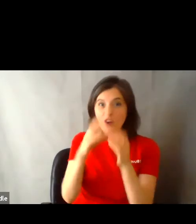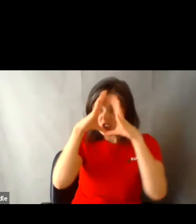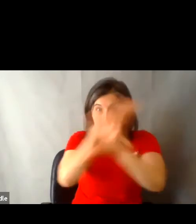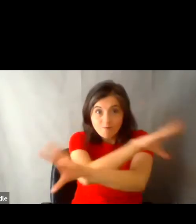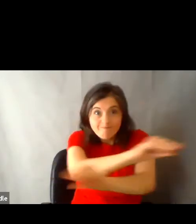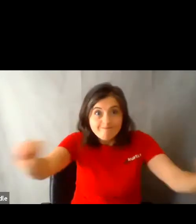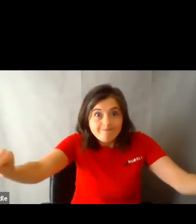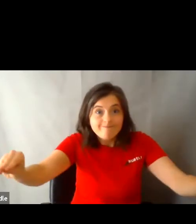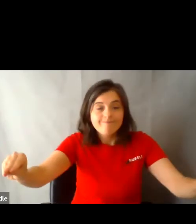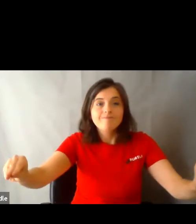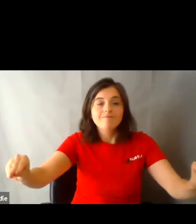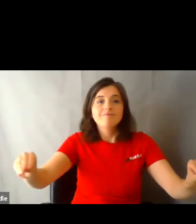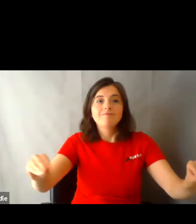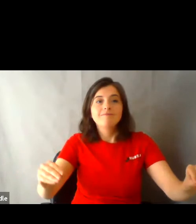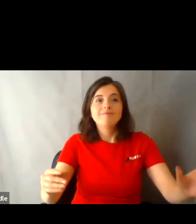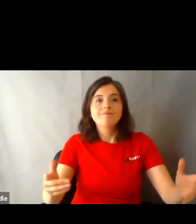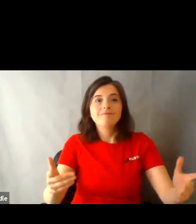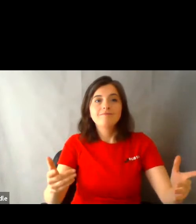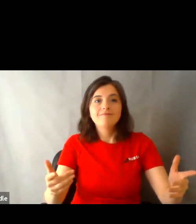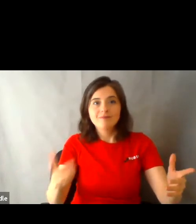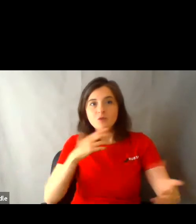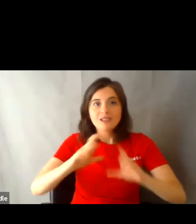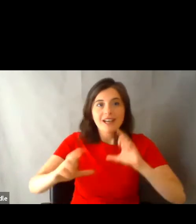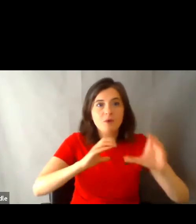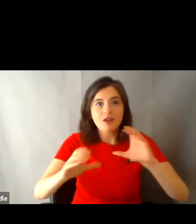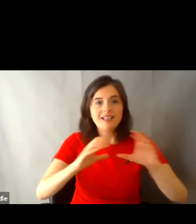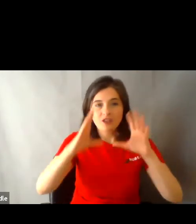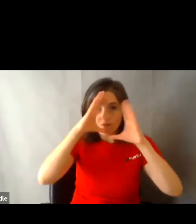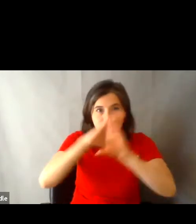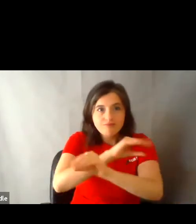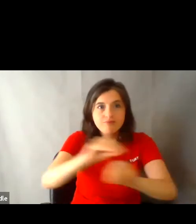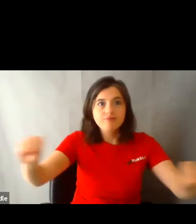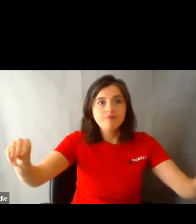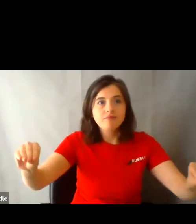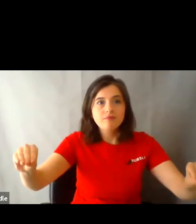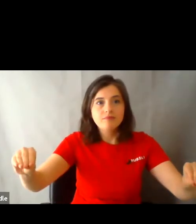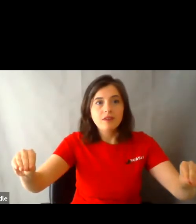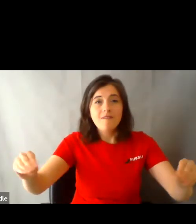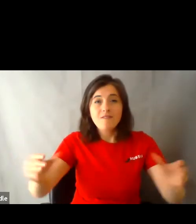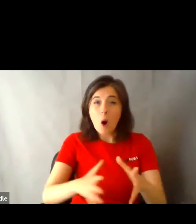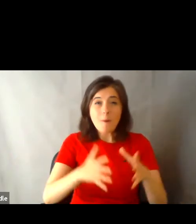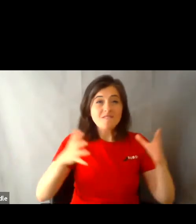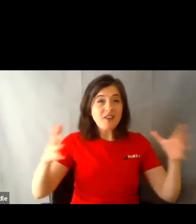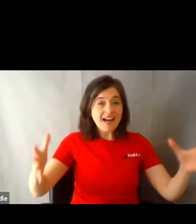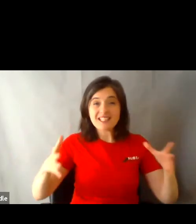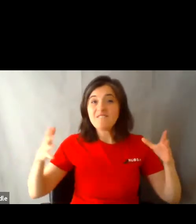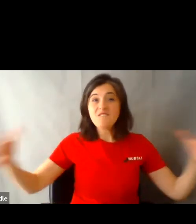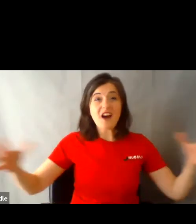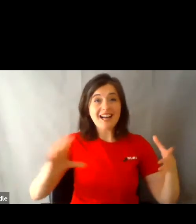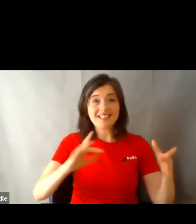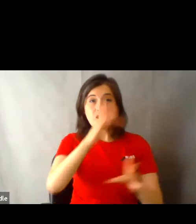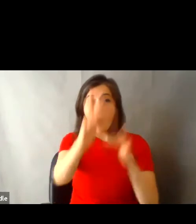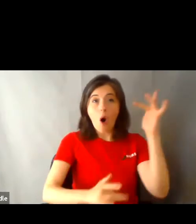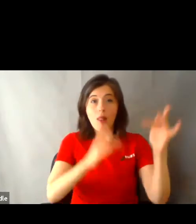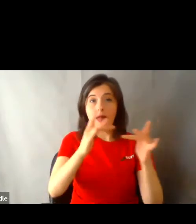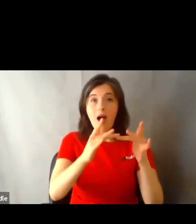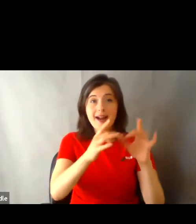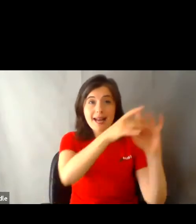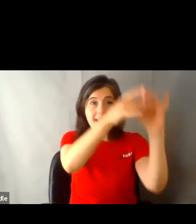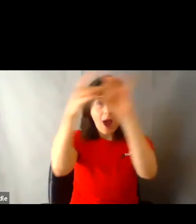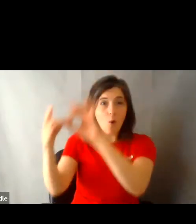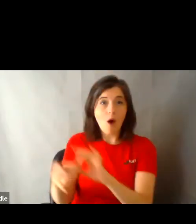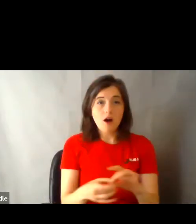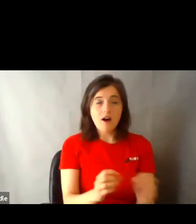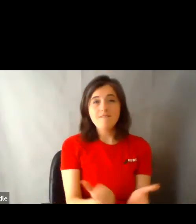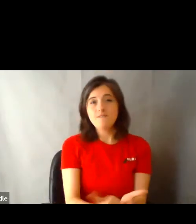then carrying on that communication through our vast online network of incredible disabled